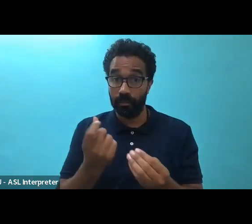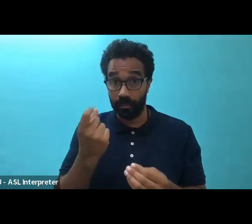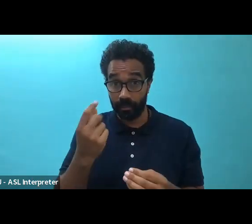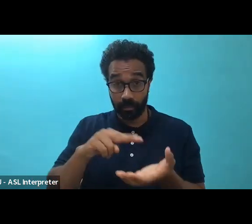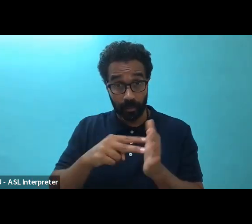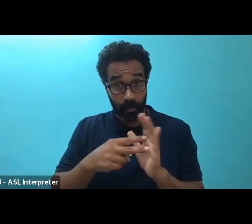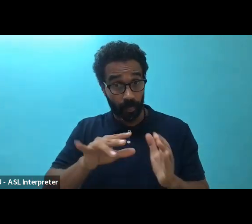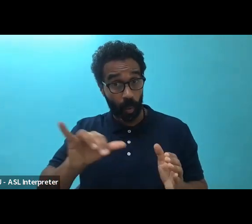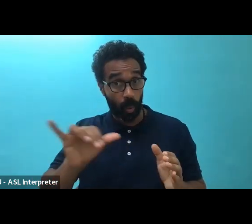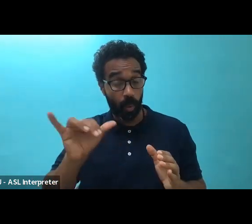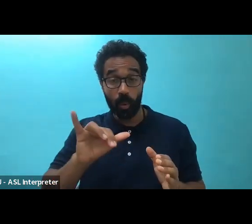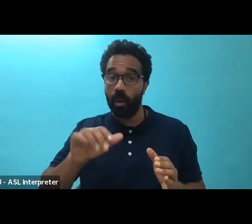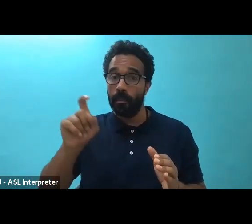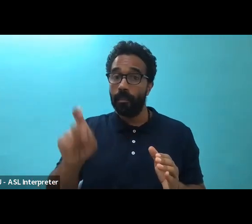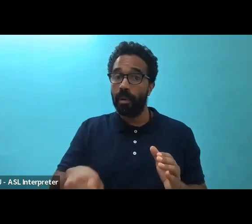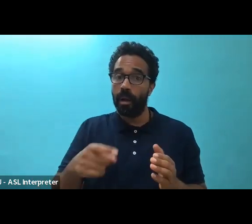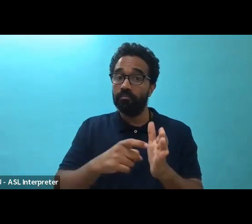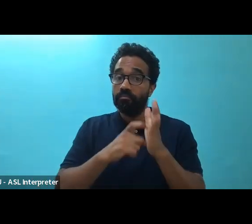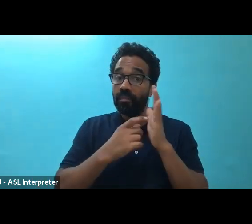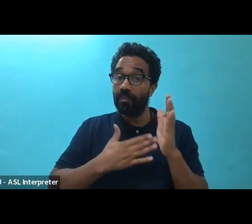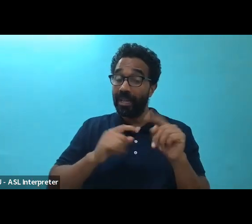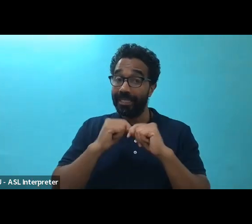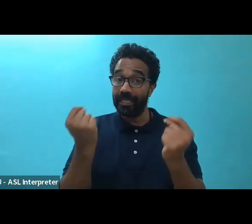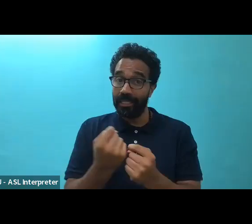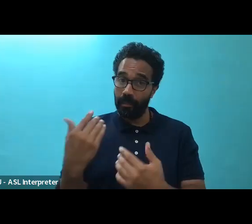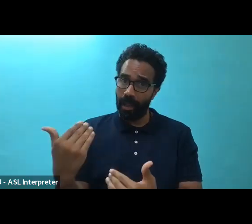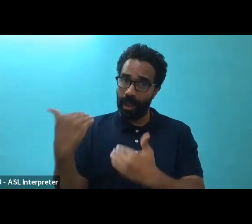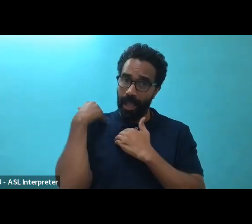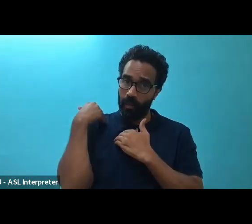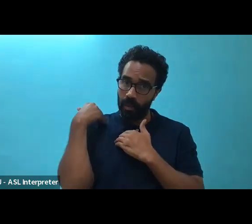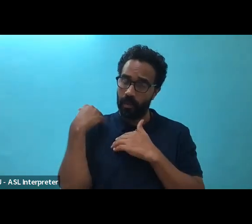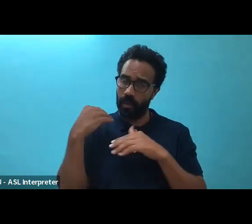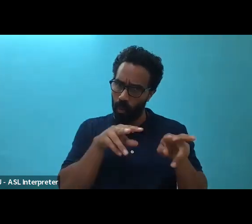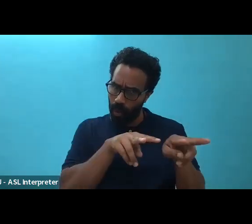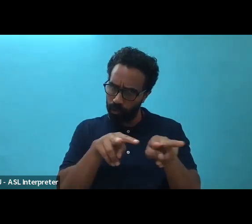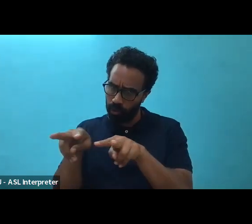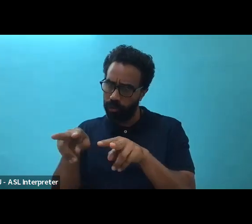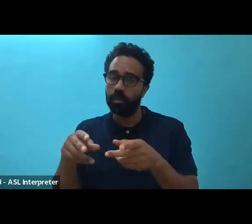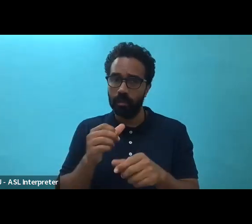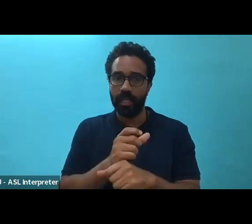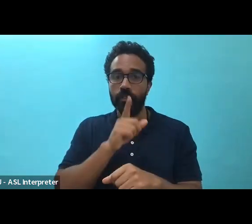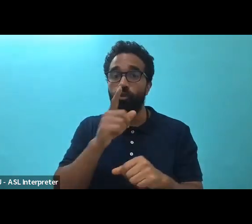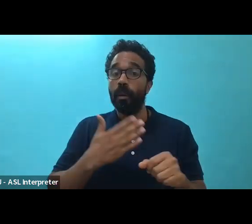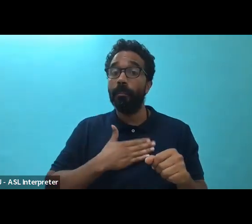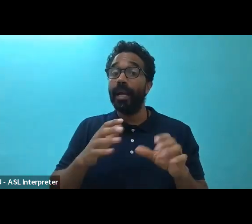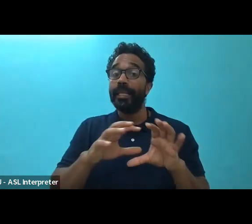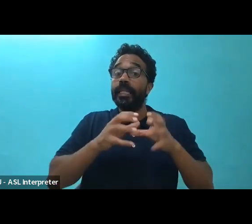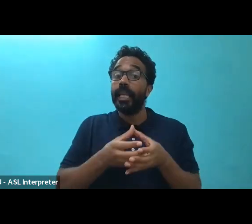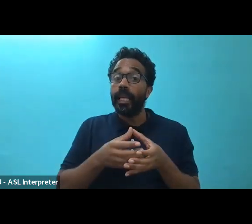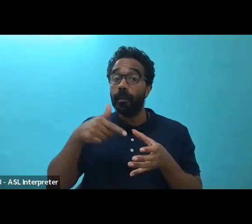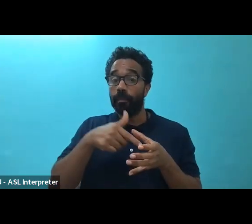a leadership responsibility, but everyone has an accountability. So what is your team members doing